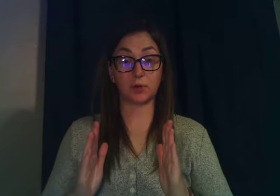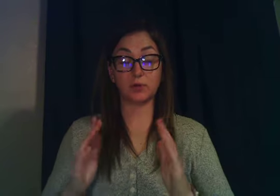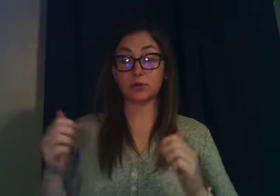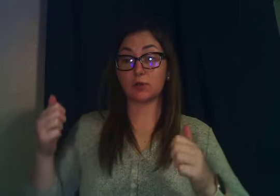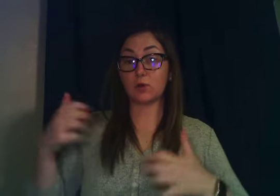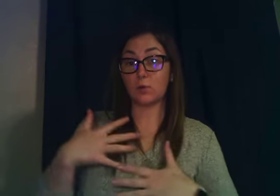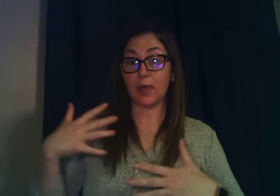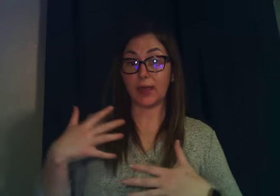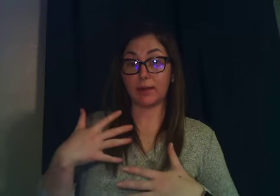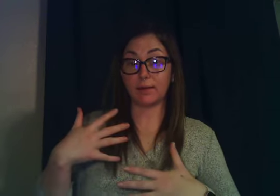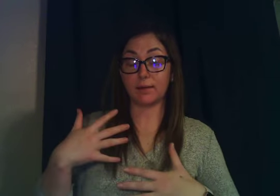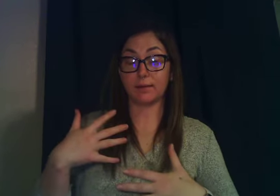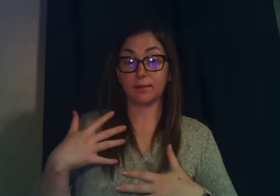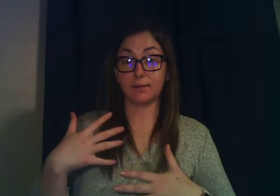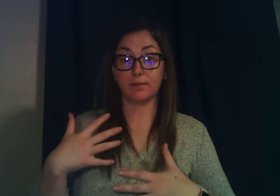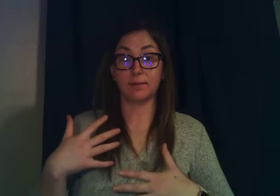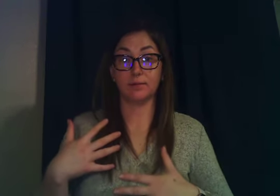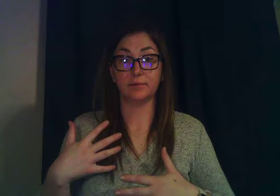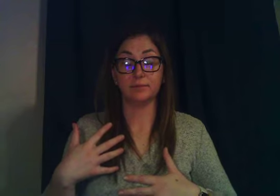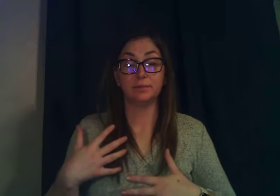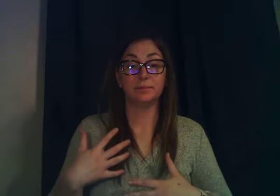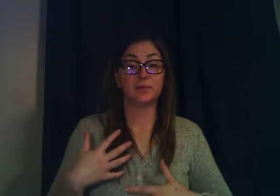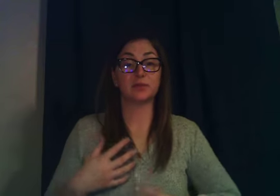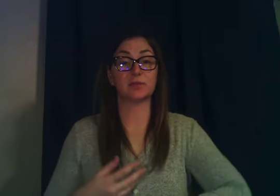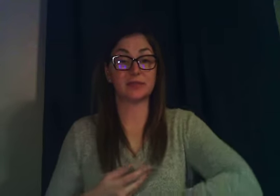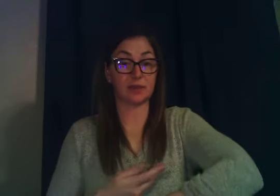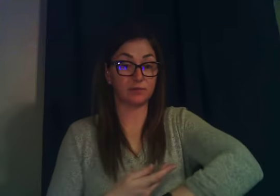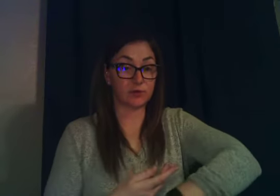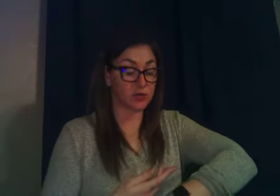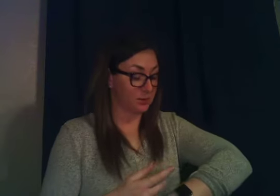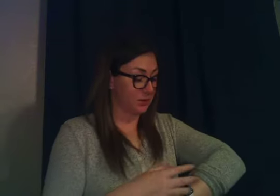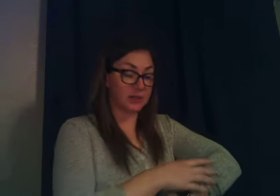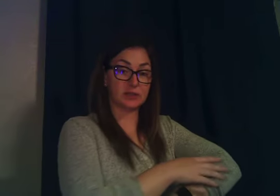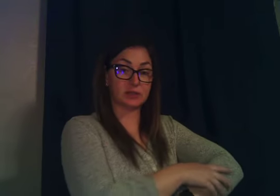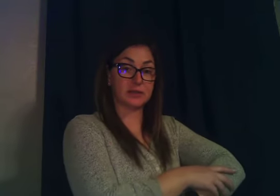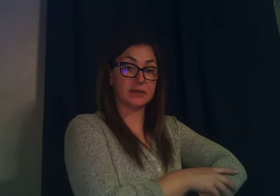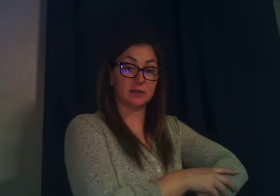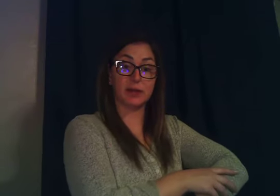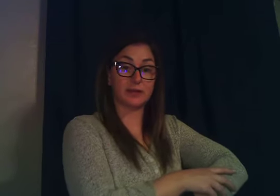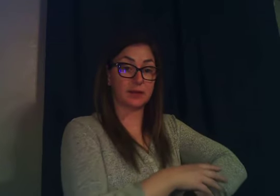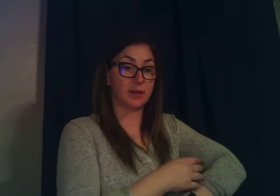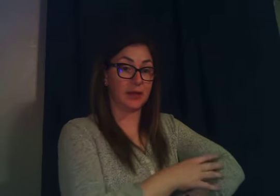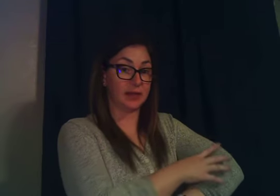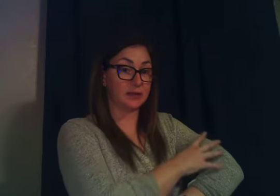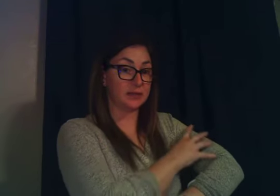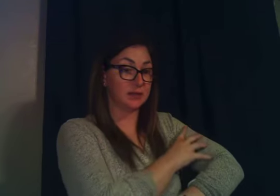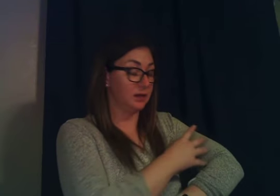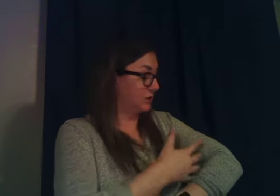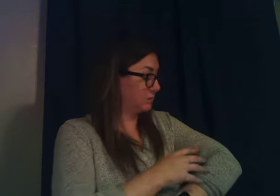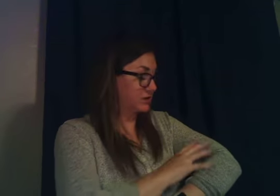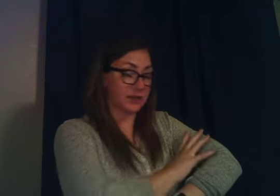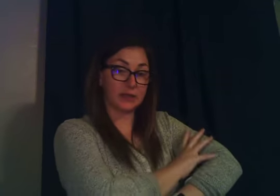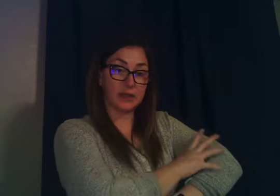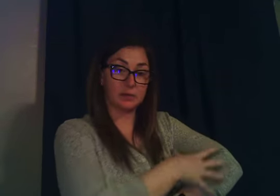Shepherd's quake. So the sign for shepherd is you're going to take your non-dominant hand. Pretend like you